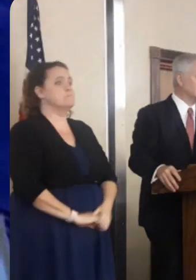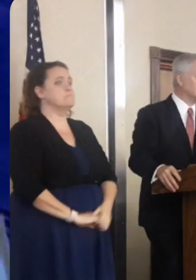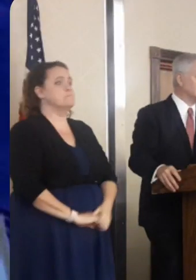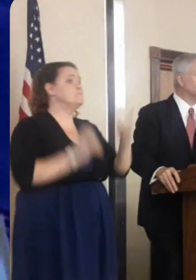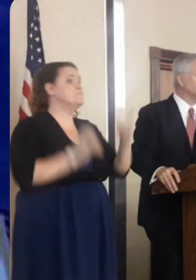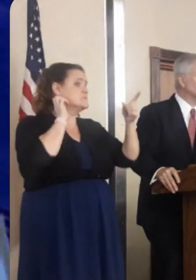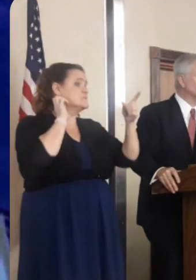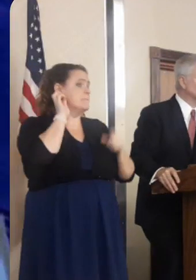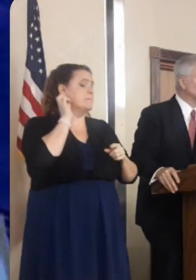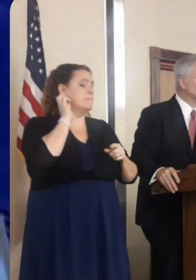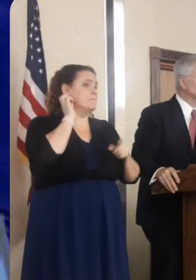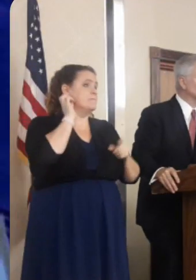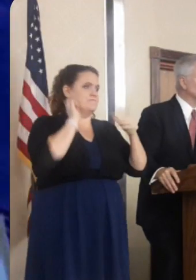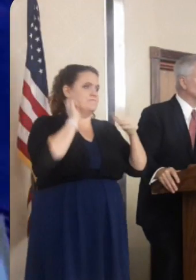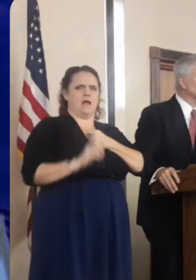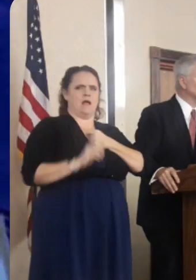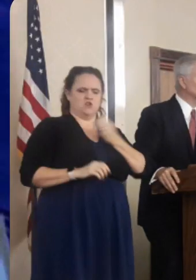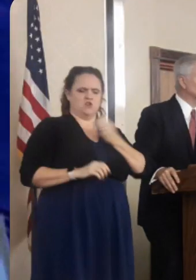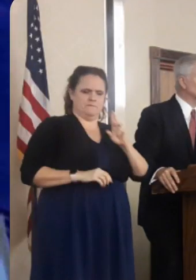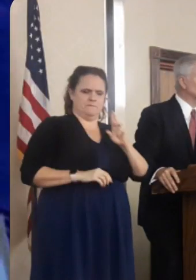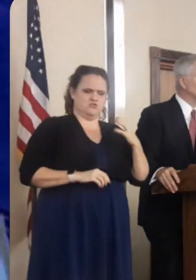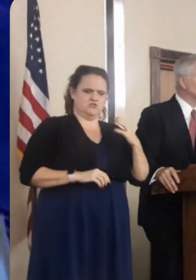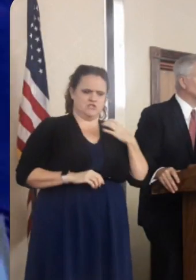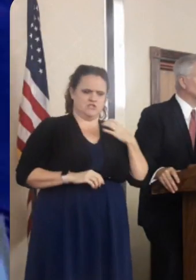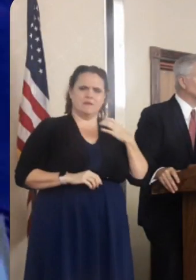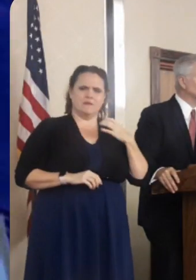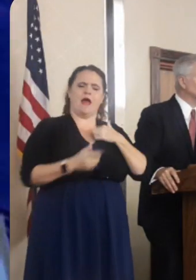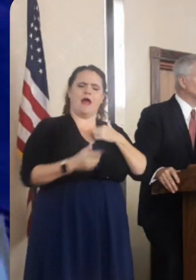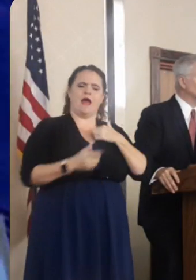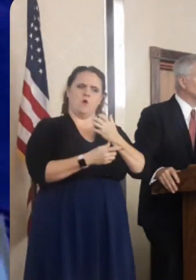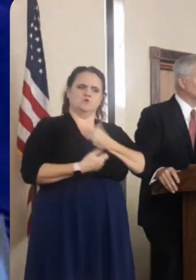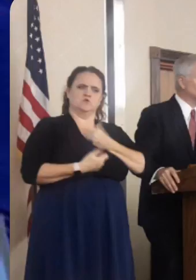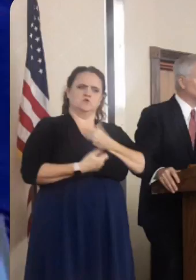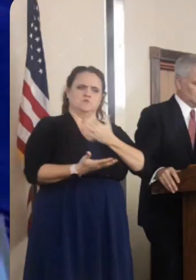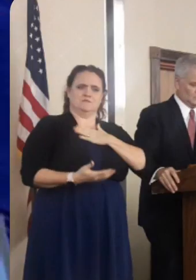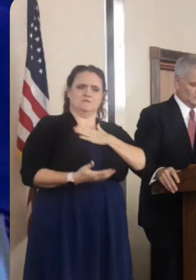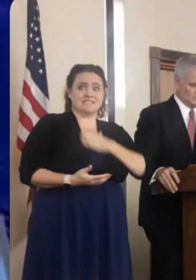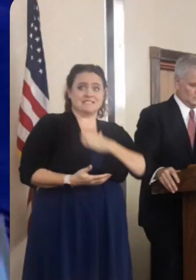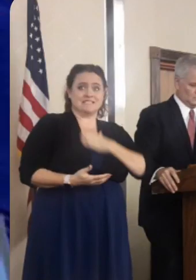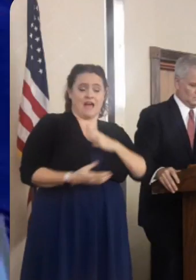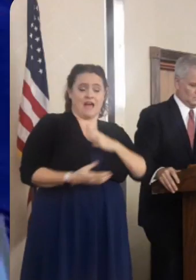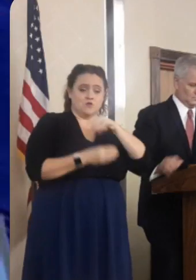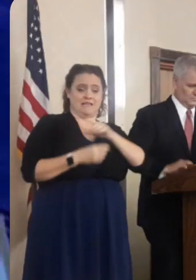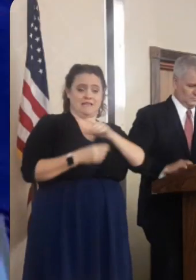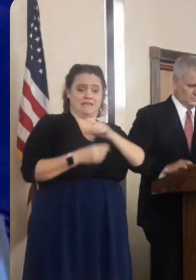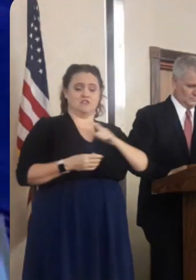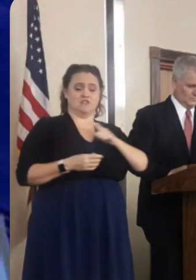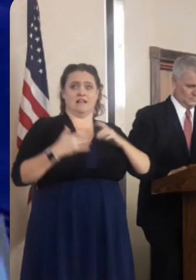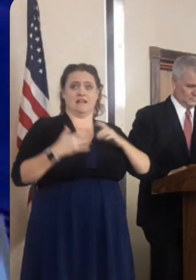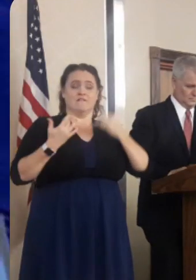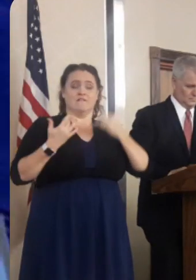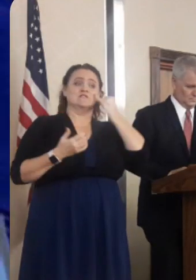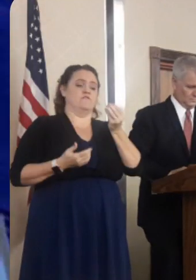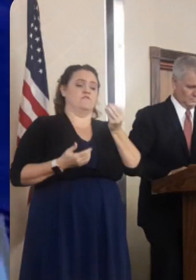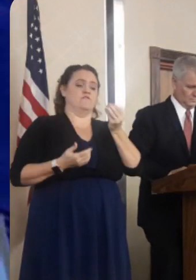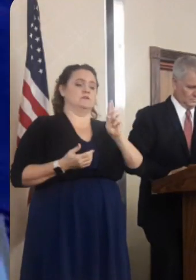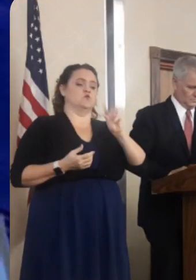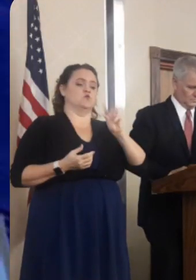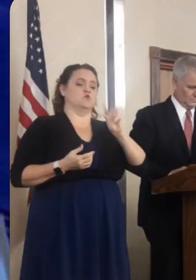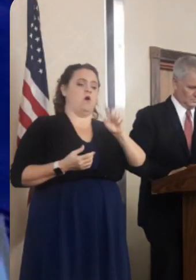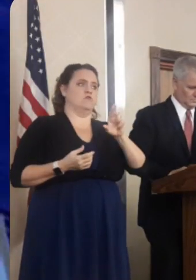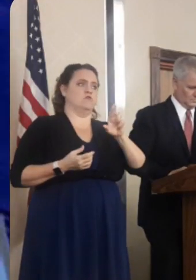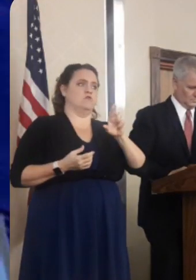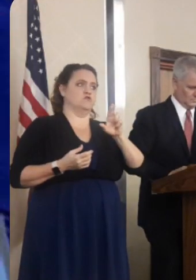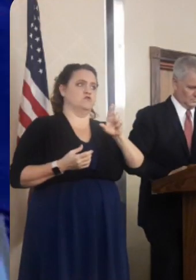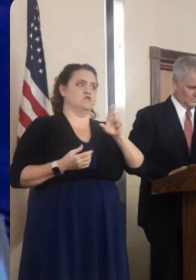Sorry, Mr. Chairman. I did want to express my desire to be on legislative affairs should Mr. Waller wish to resign from that at a later